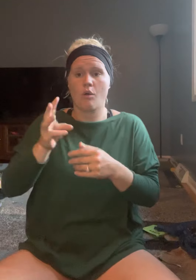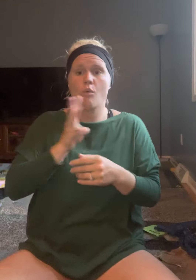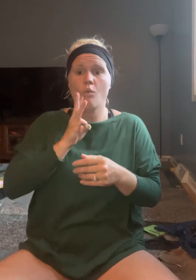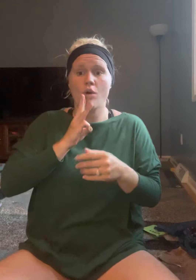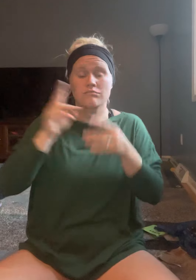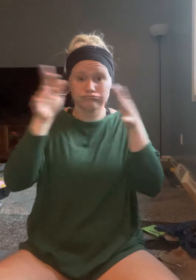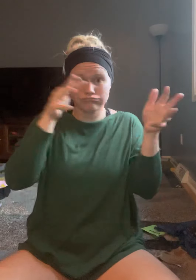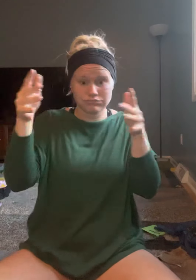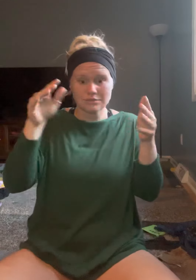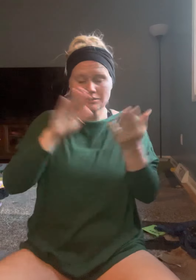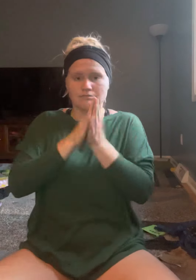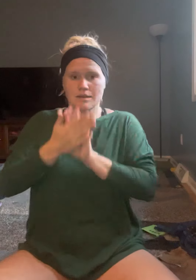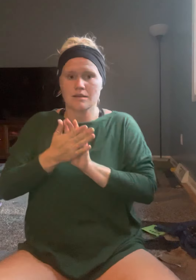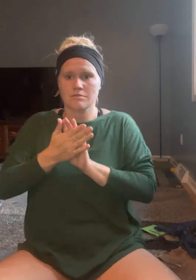water.